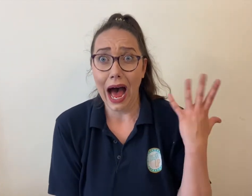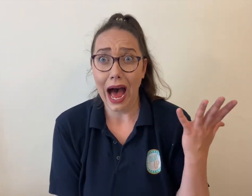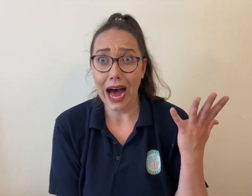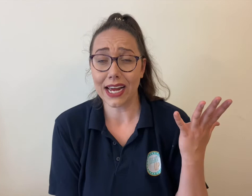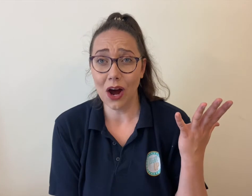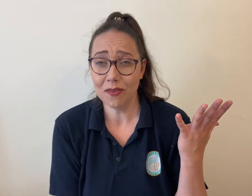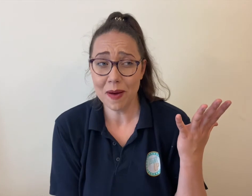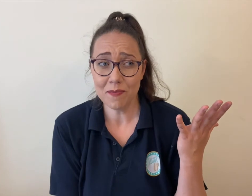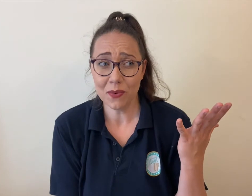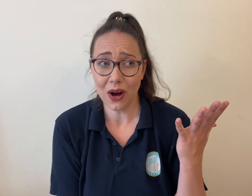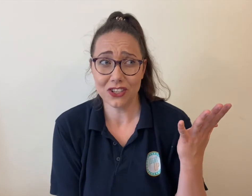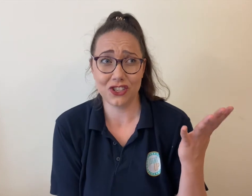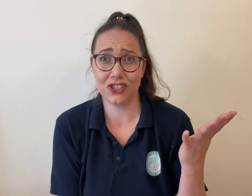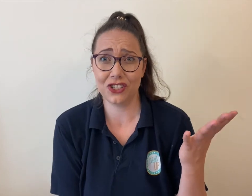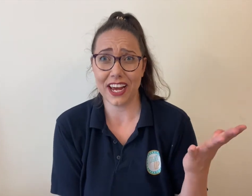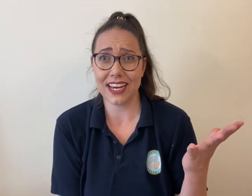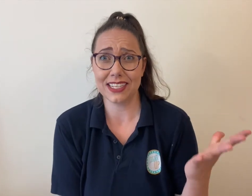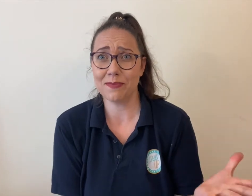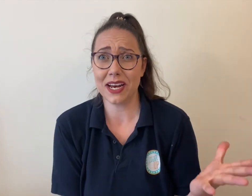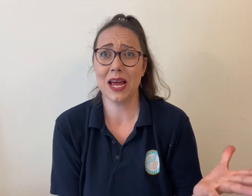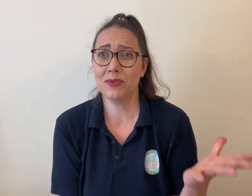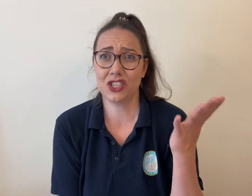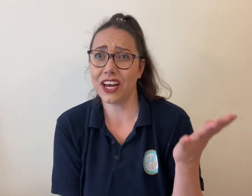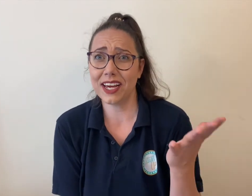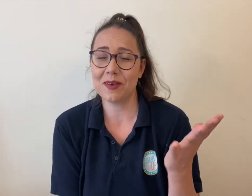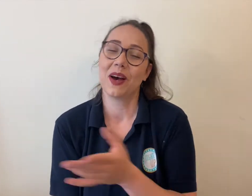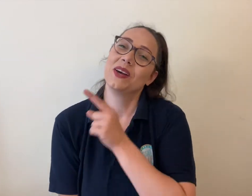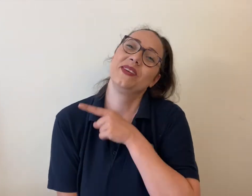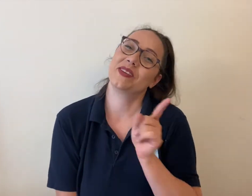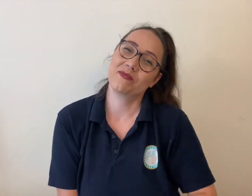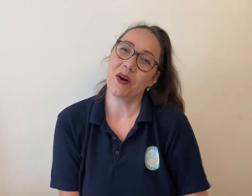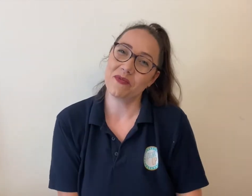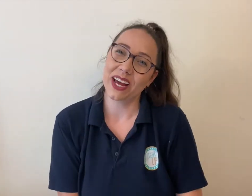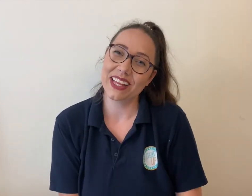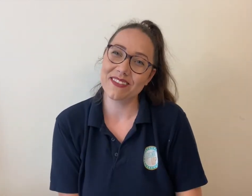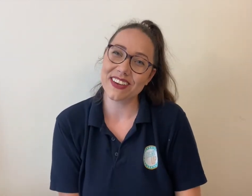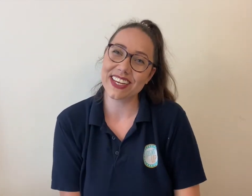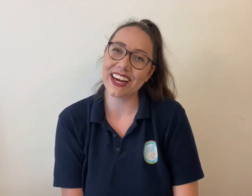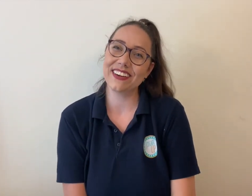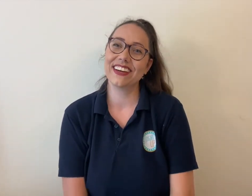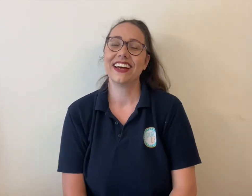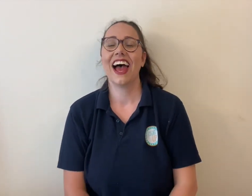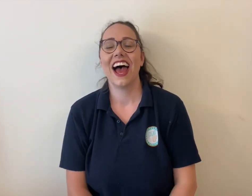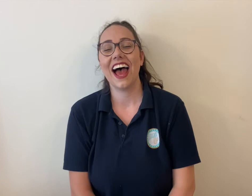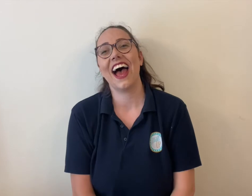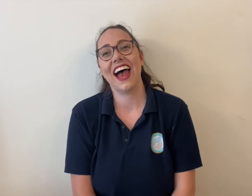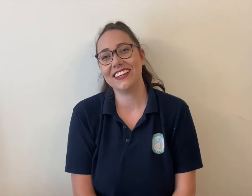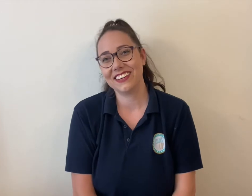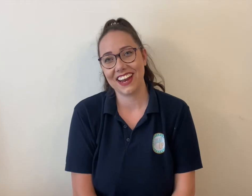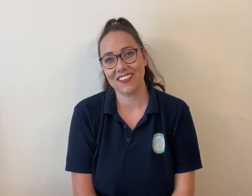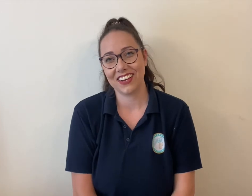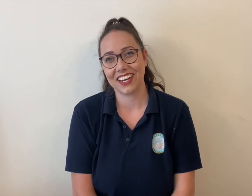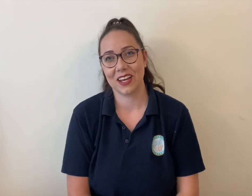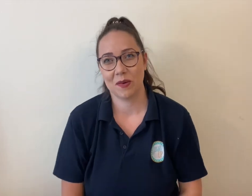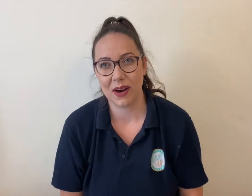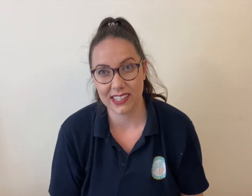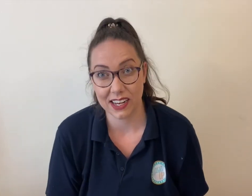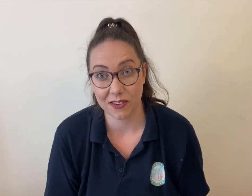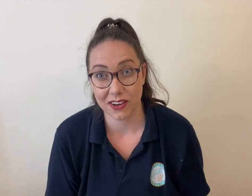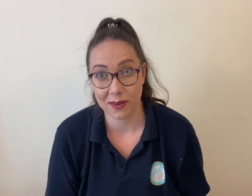I can't remember what J is, and my name's Jacob, just pop back in the video and you can have a look at it. But I'll tell you if your name's